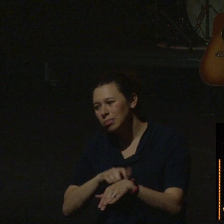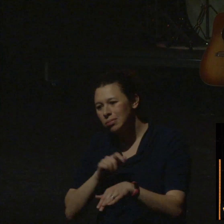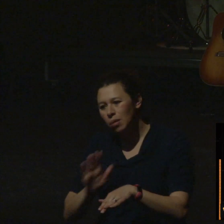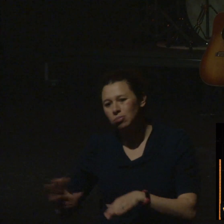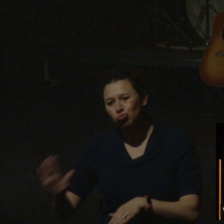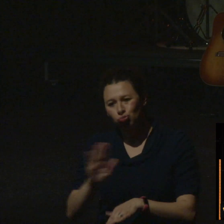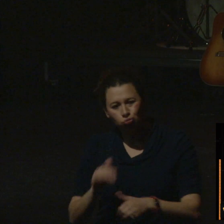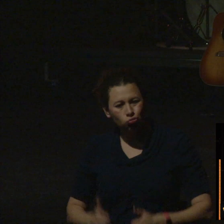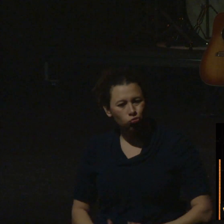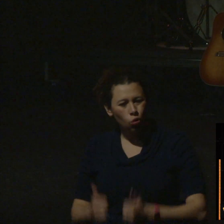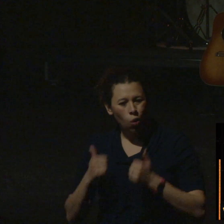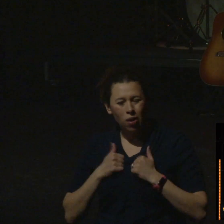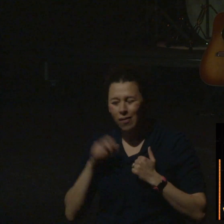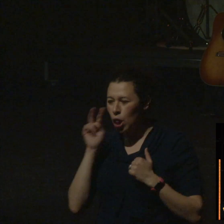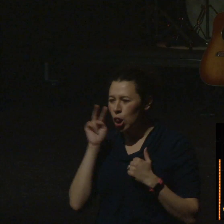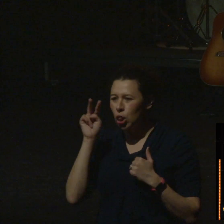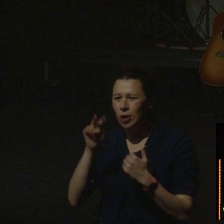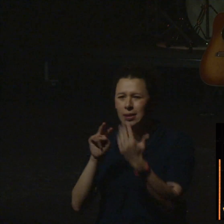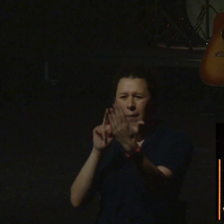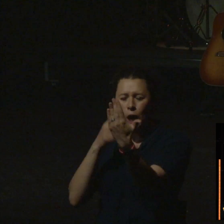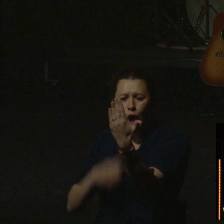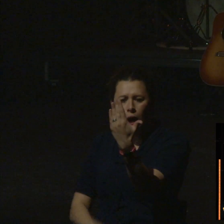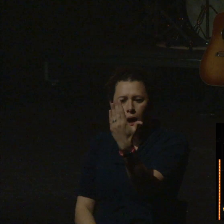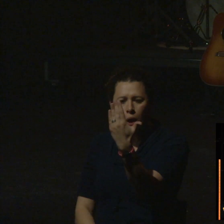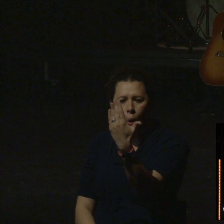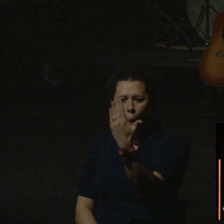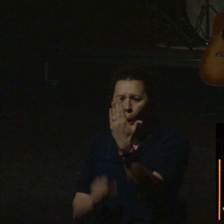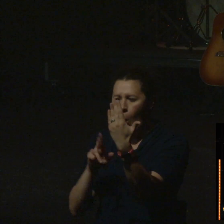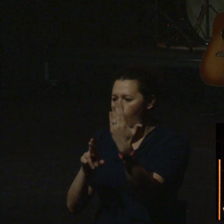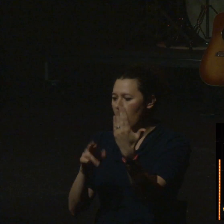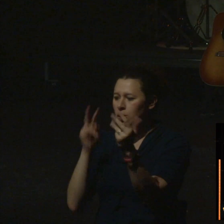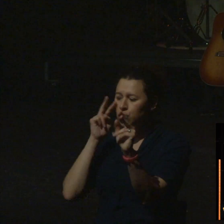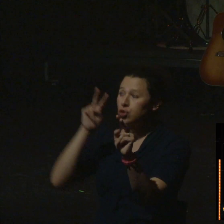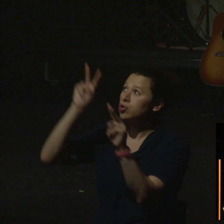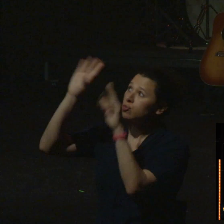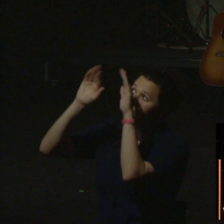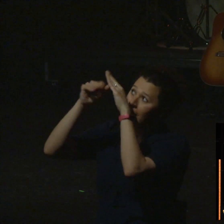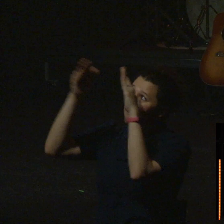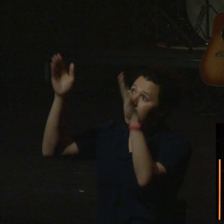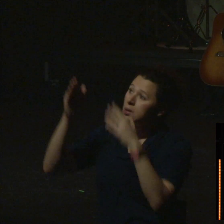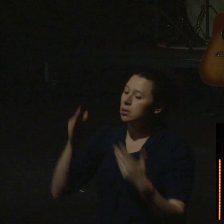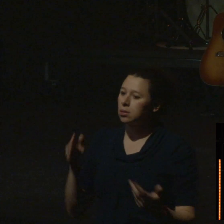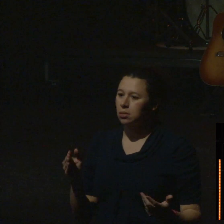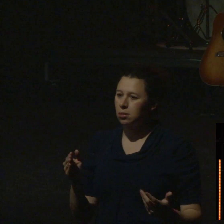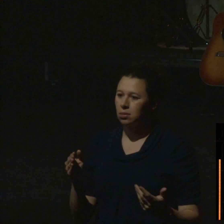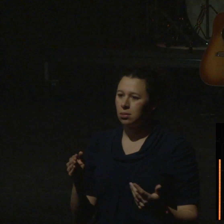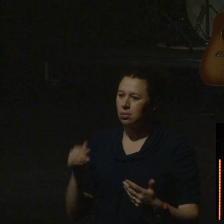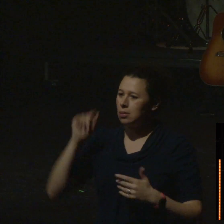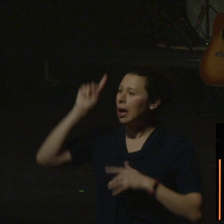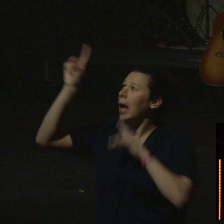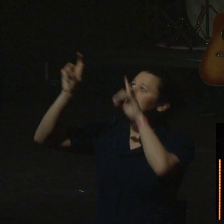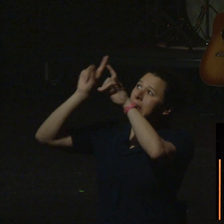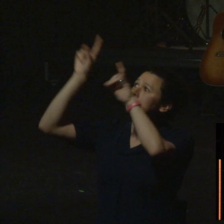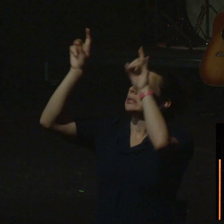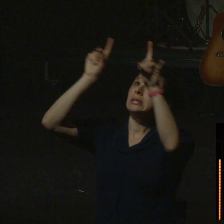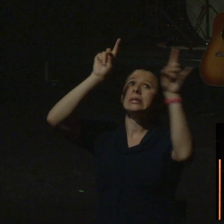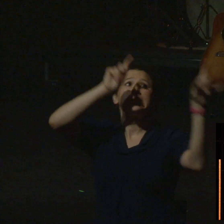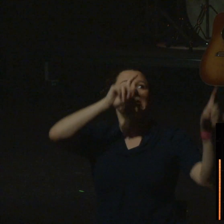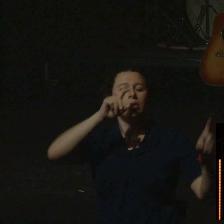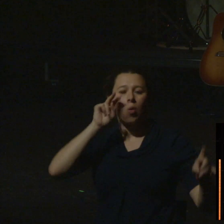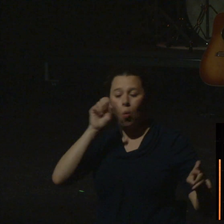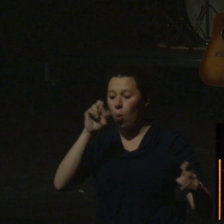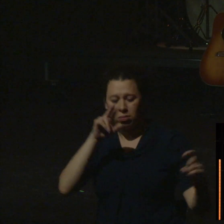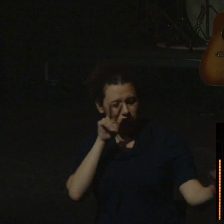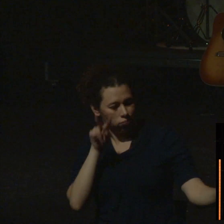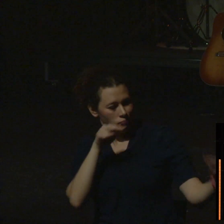the mirror, you've asked yourself, you've looked up into the heavens, you've asked the sky, you've looked at another person